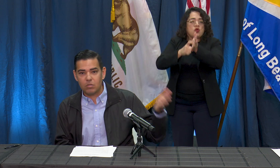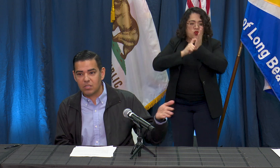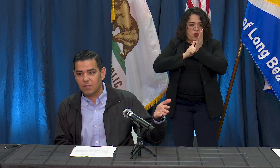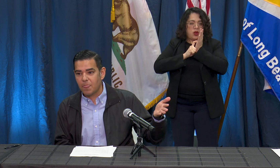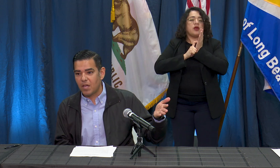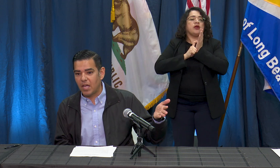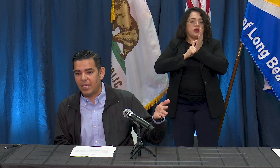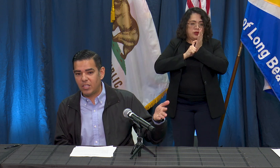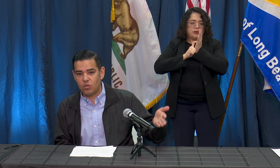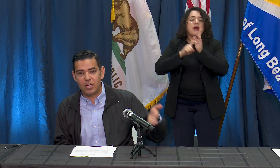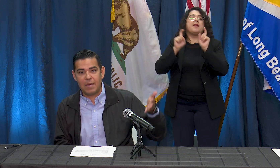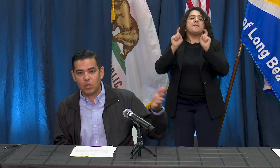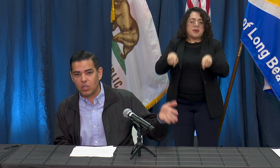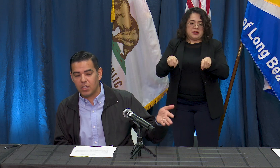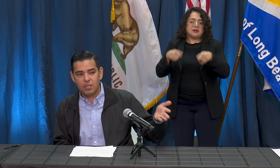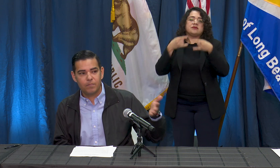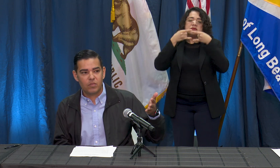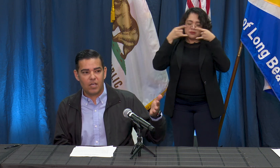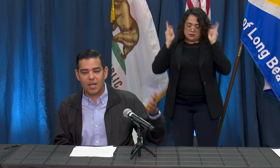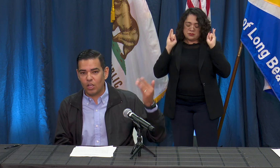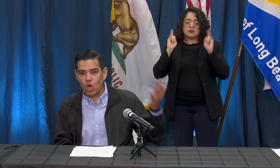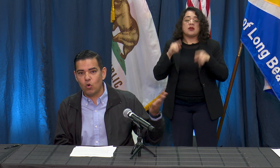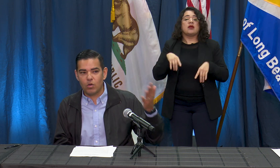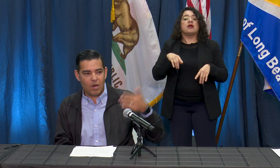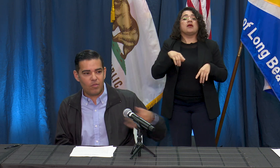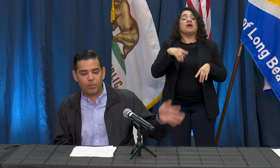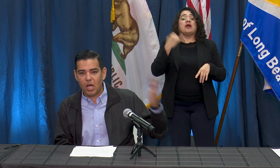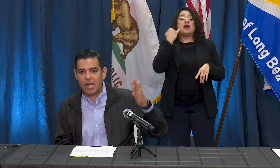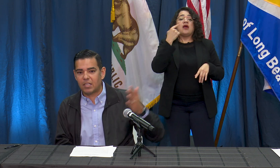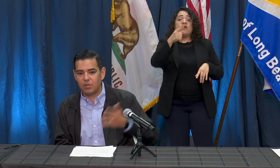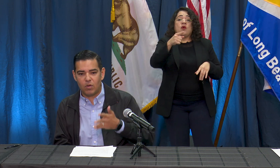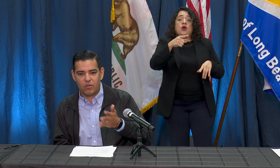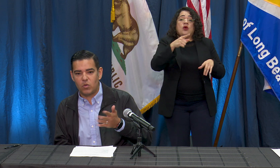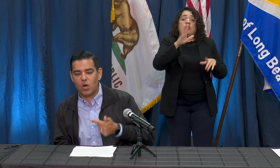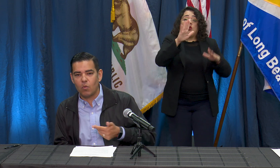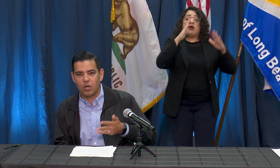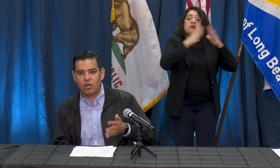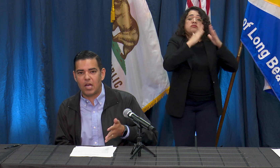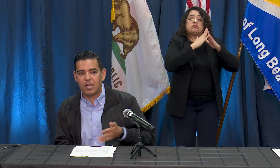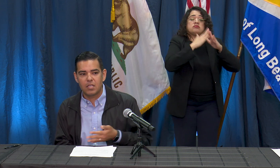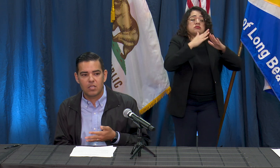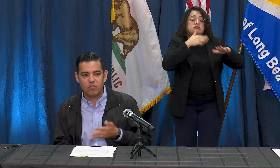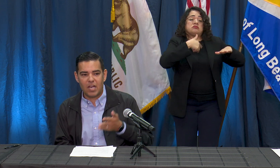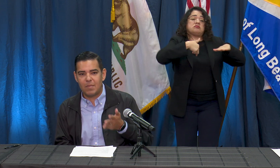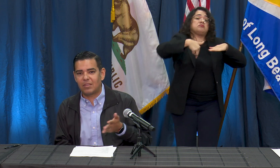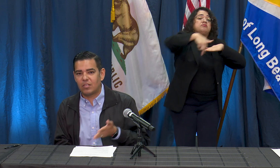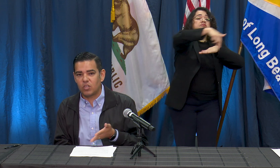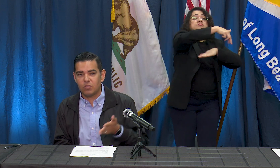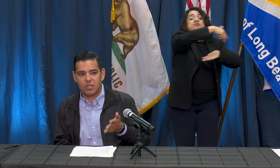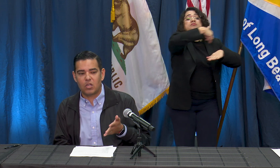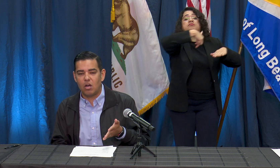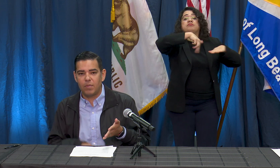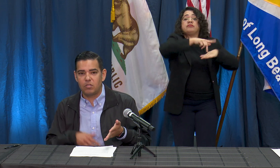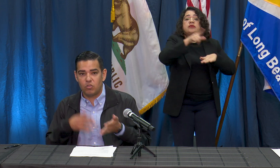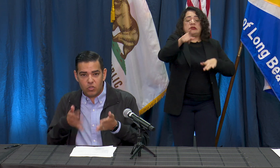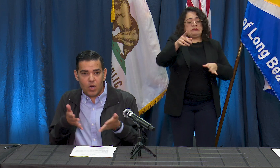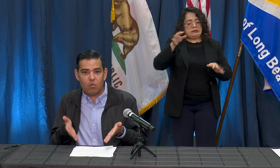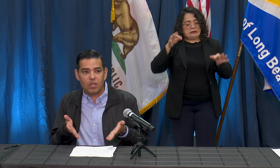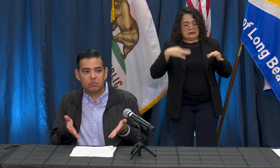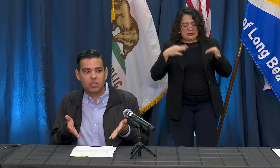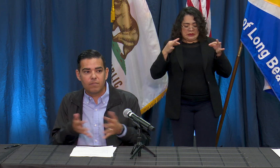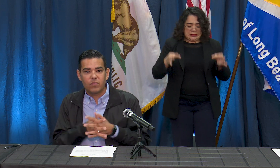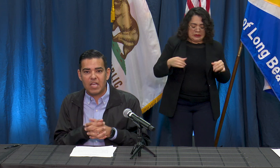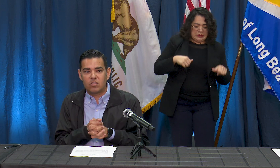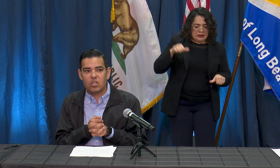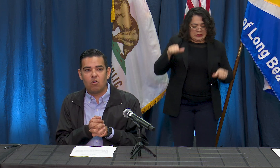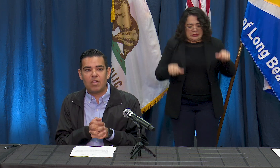go out in your neighborhood alone around the block, I mean, whether you wear one or not, you've got to make that judgment call, but you should wear